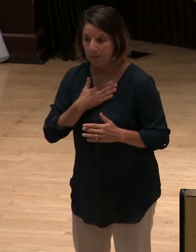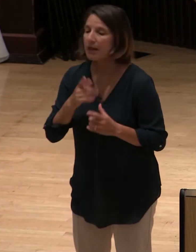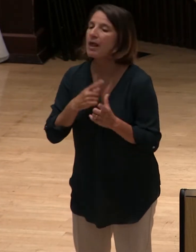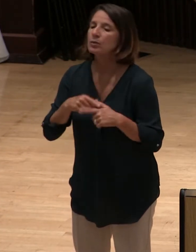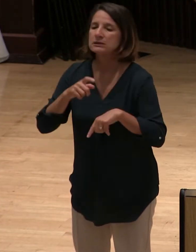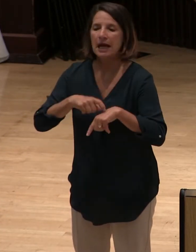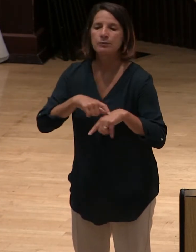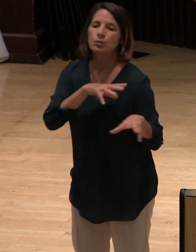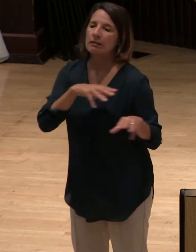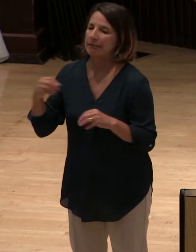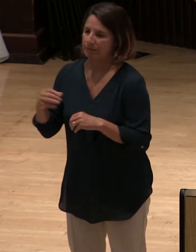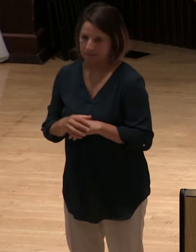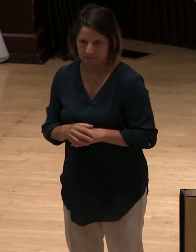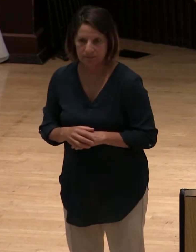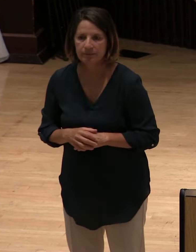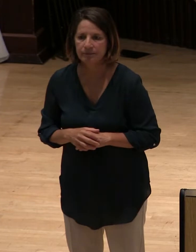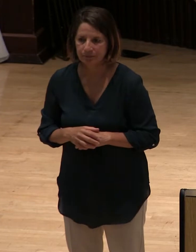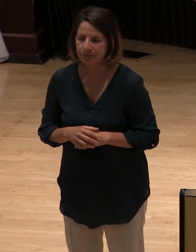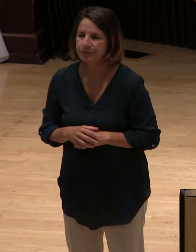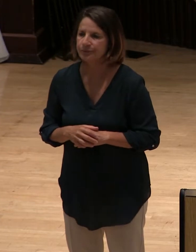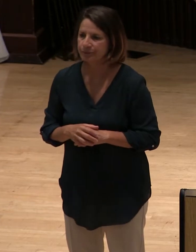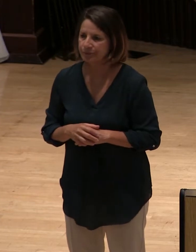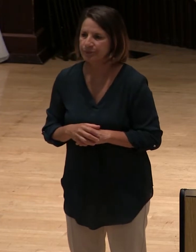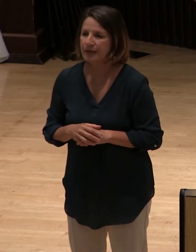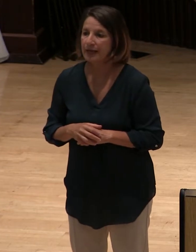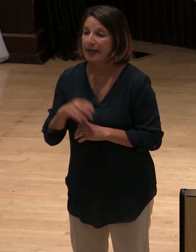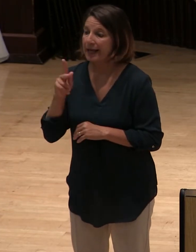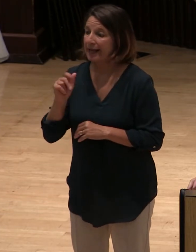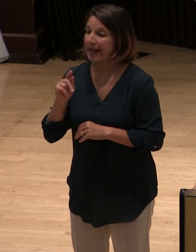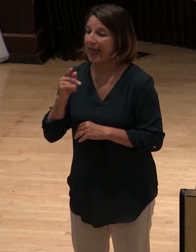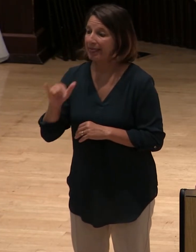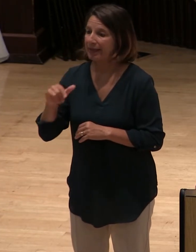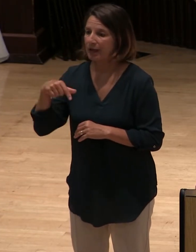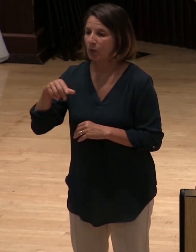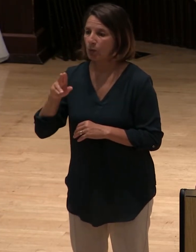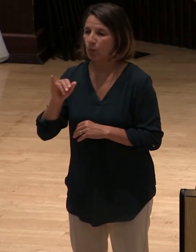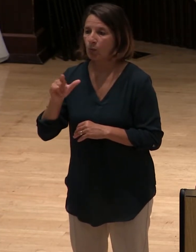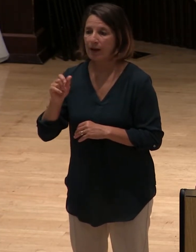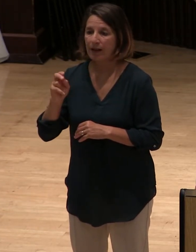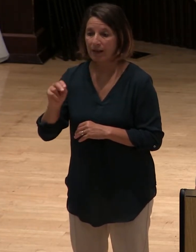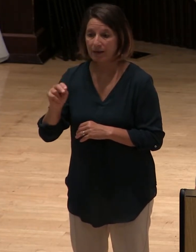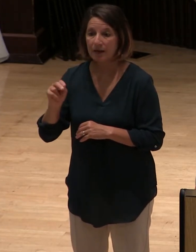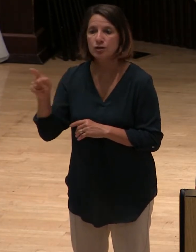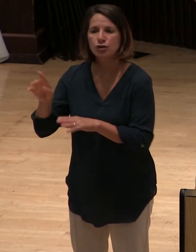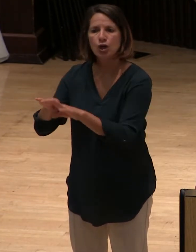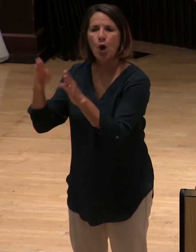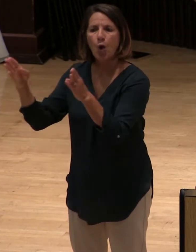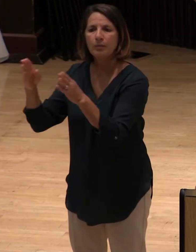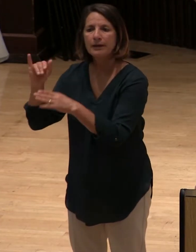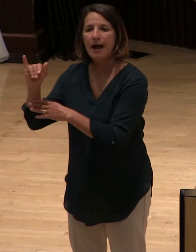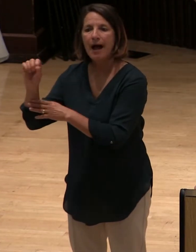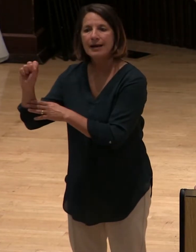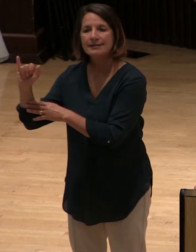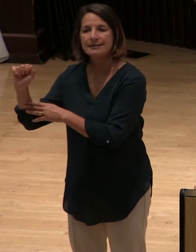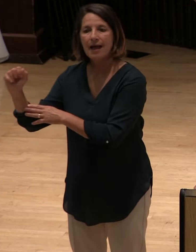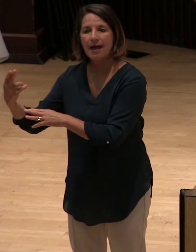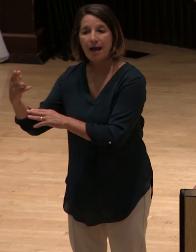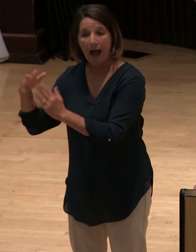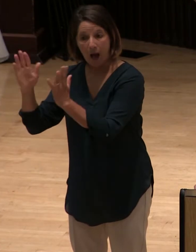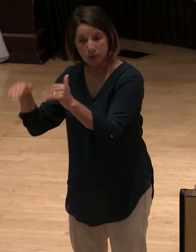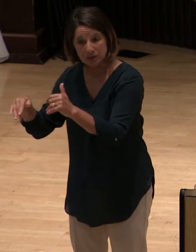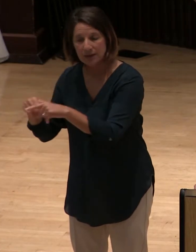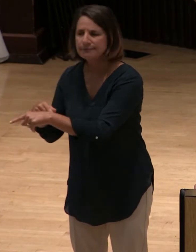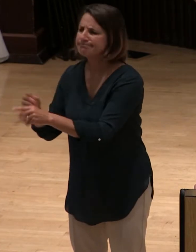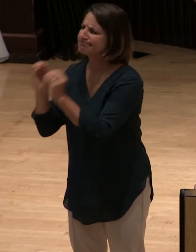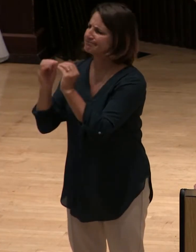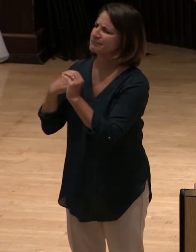it behind. I had Kathy Quinlan as a teacher. She opened Isaiah House, a home for the dying. She taught me